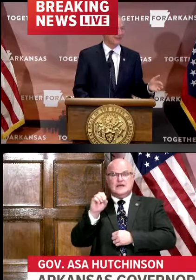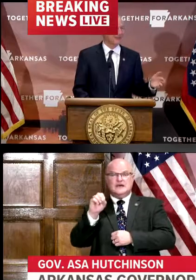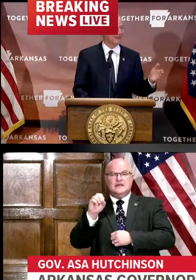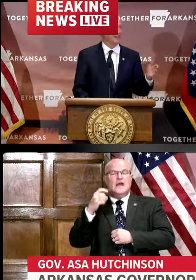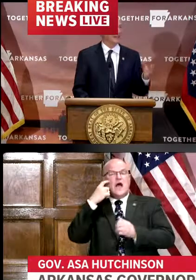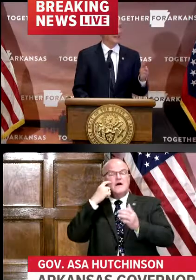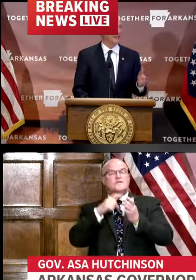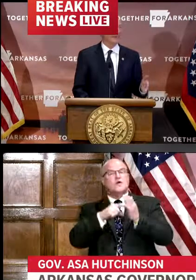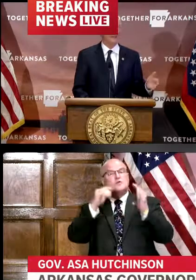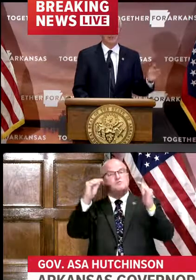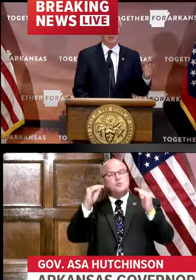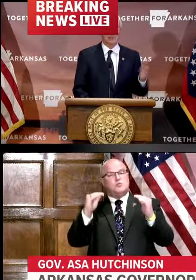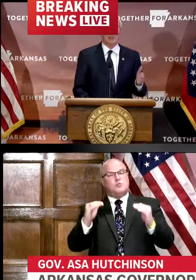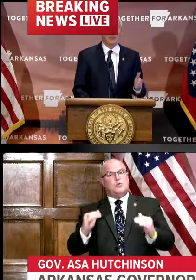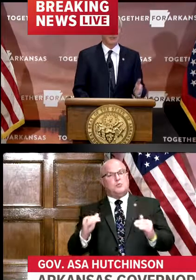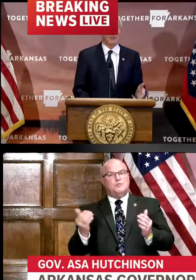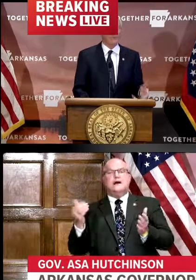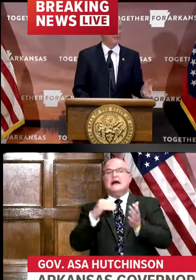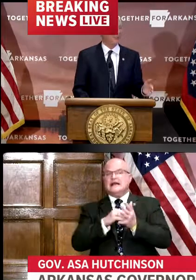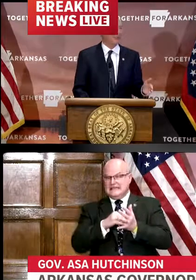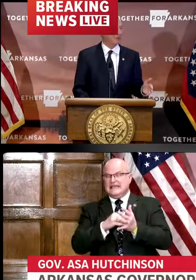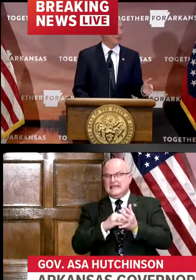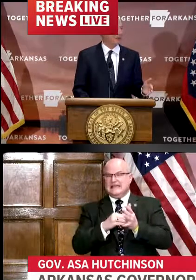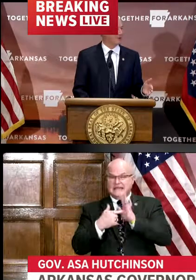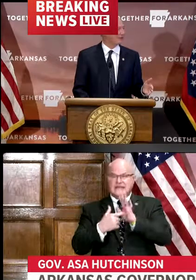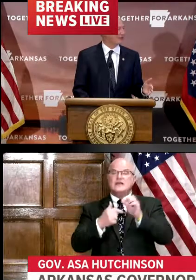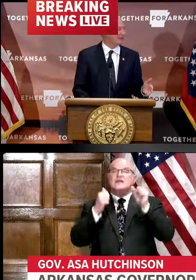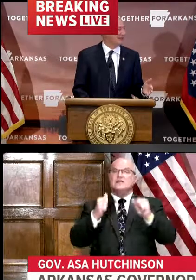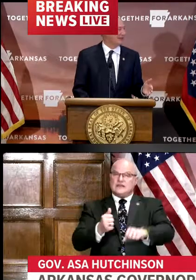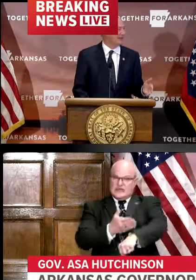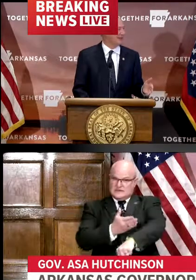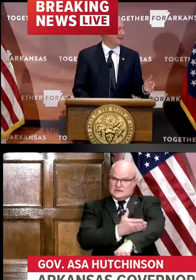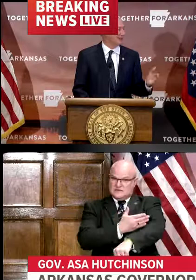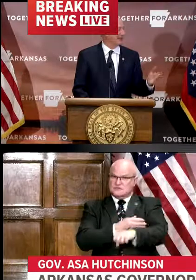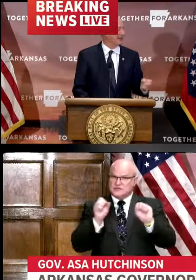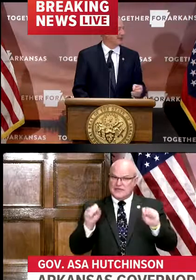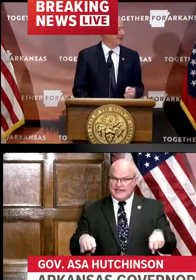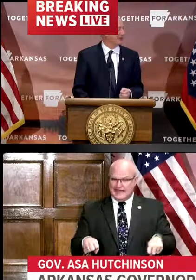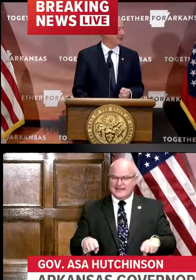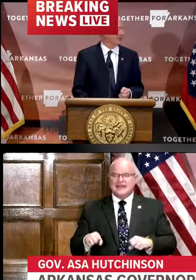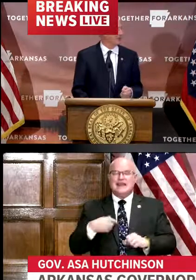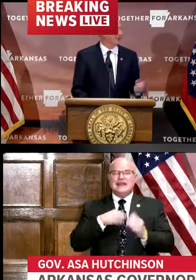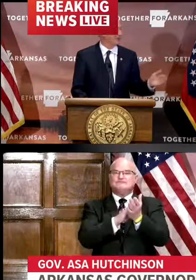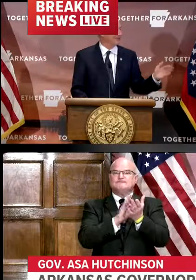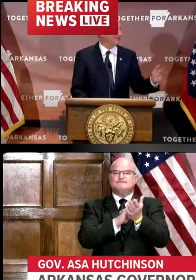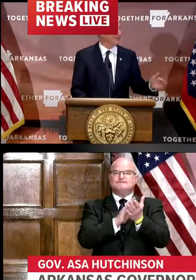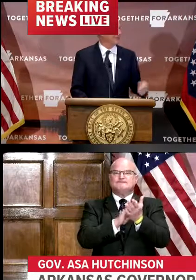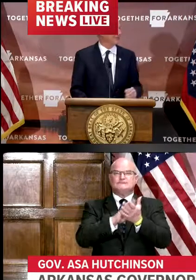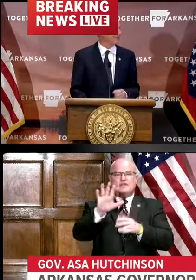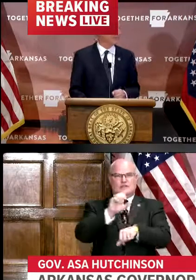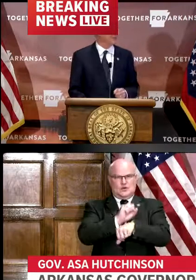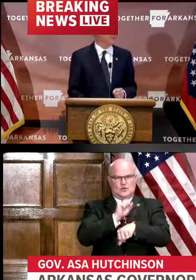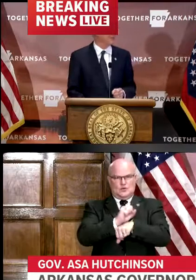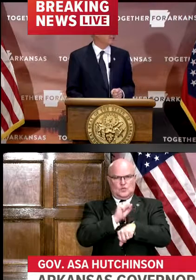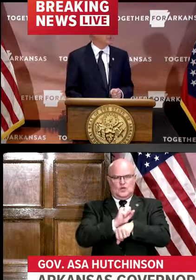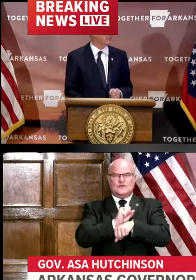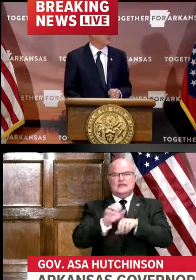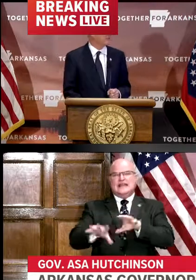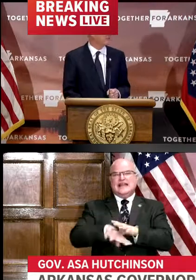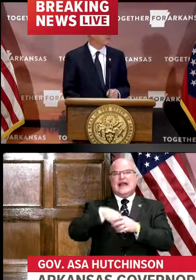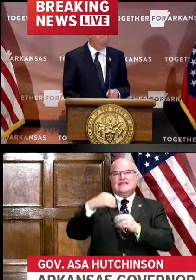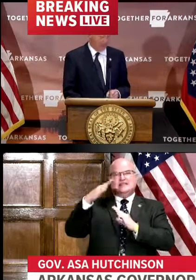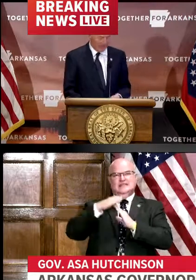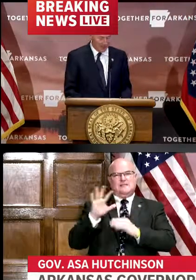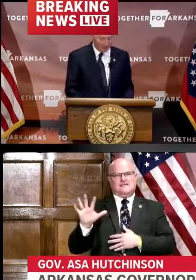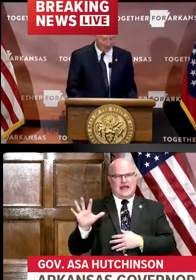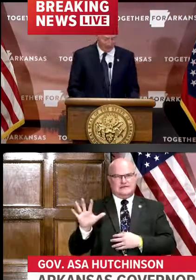they dropped down. Again, an illustration that you can make progress, and I applaud them for moving out of that top